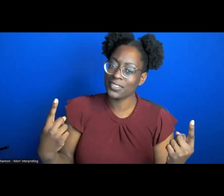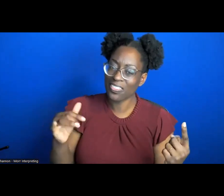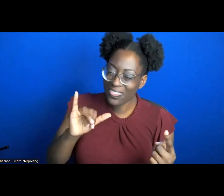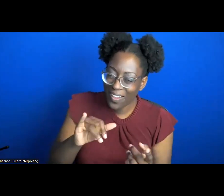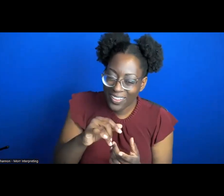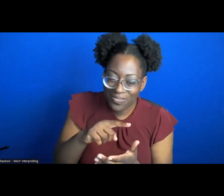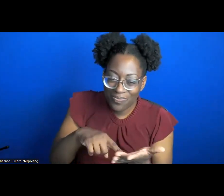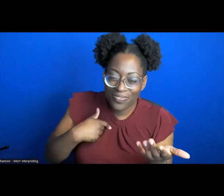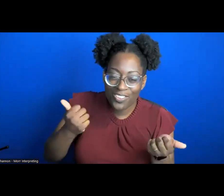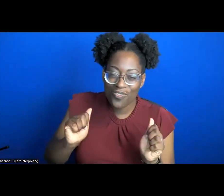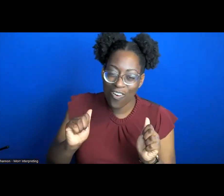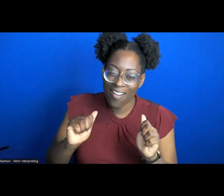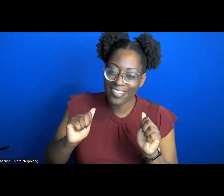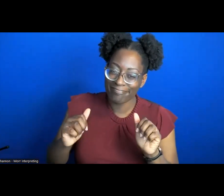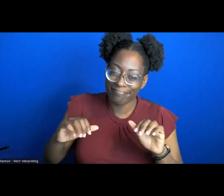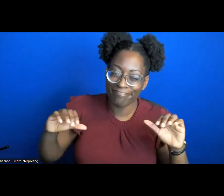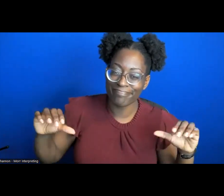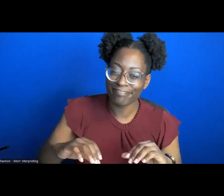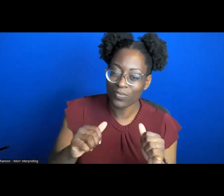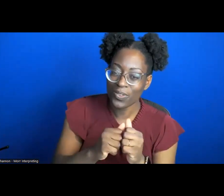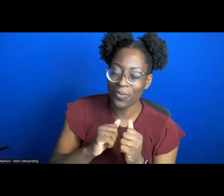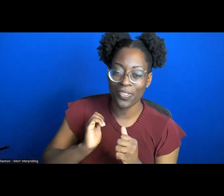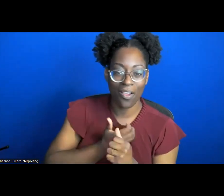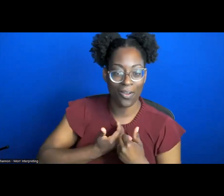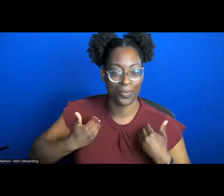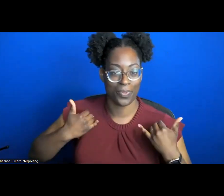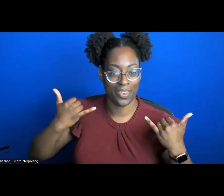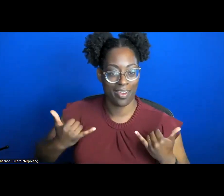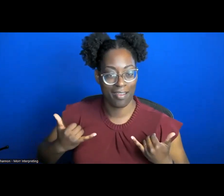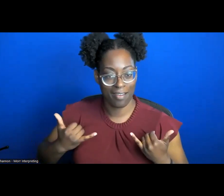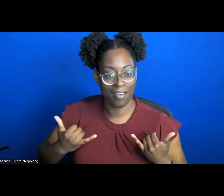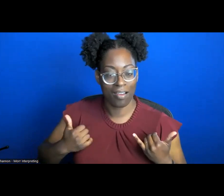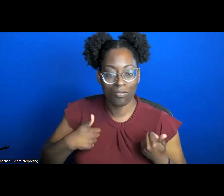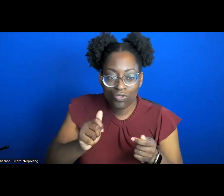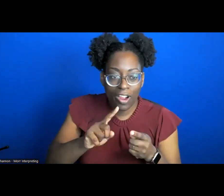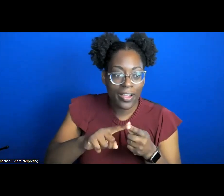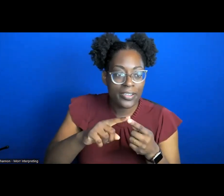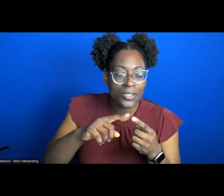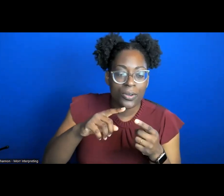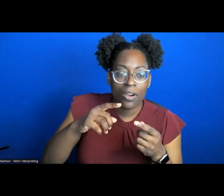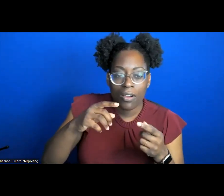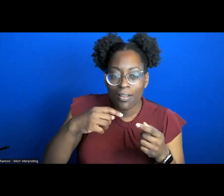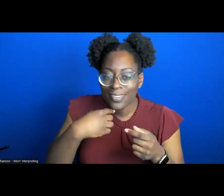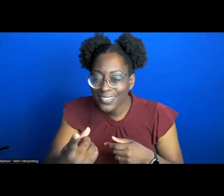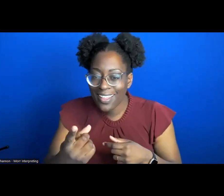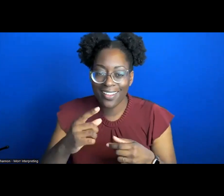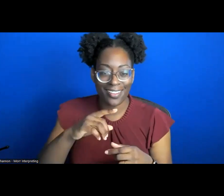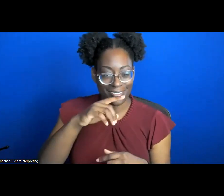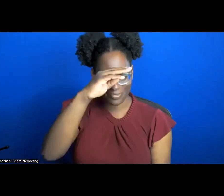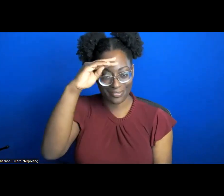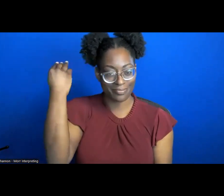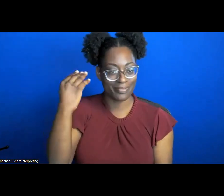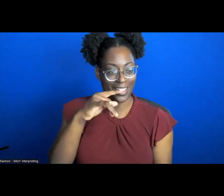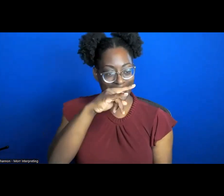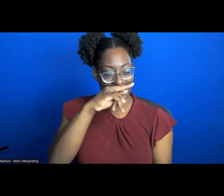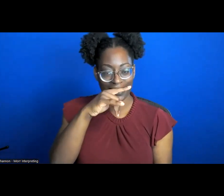Black children what they are not, what they can't be, what they should or shouldn't look like, what's beautiful and what's not.